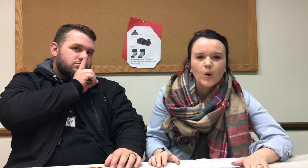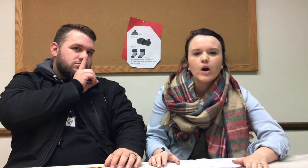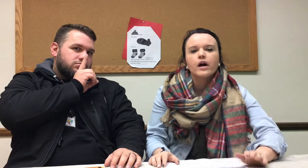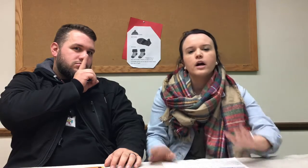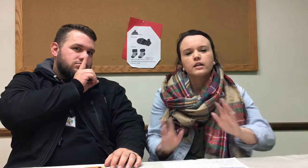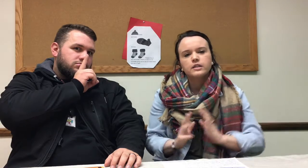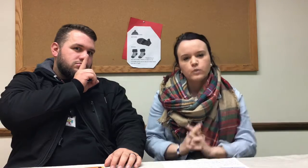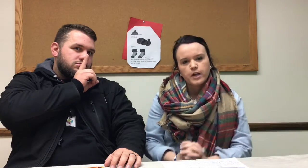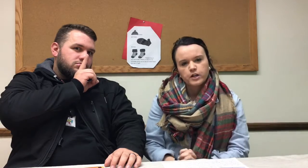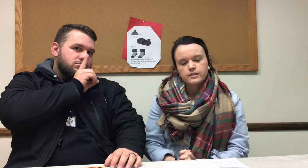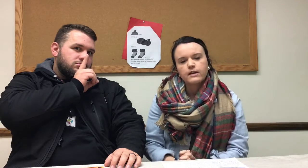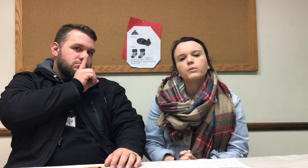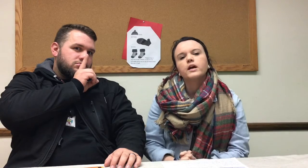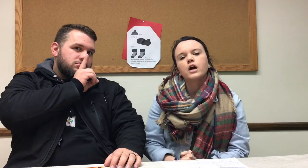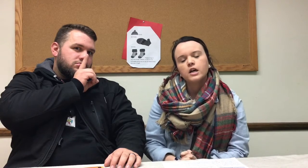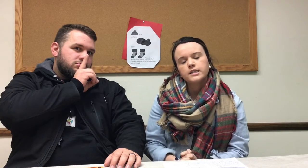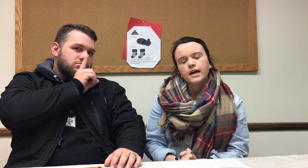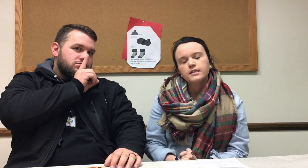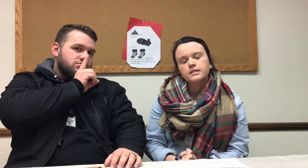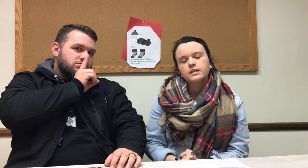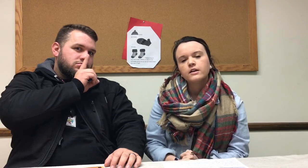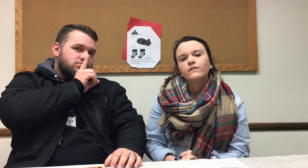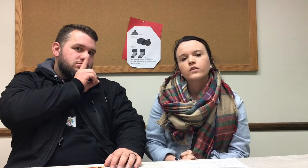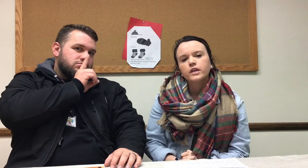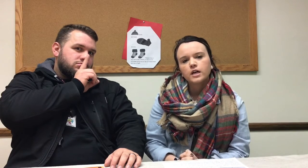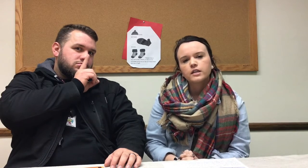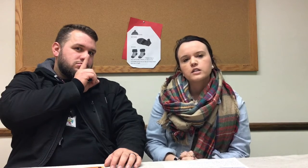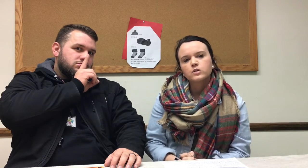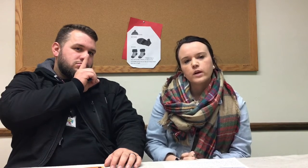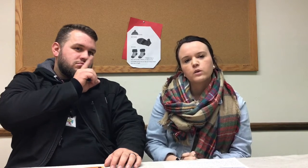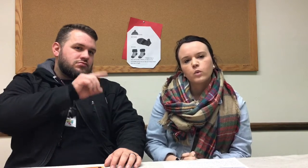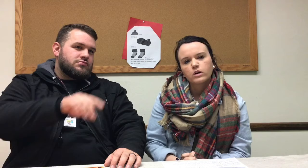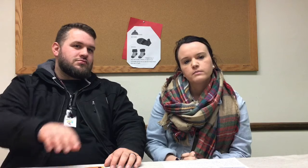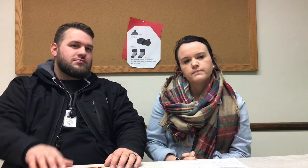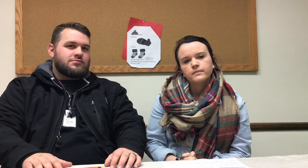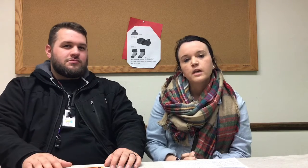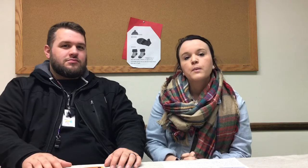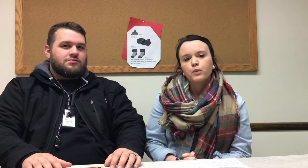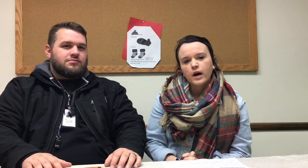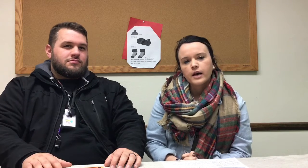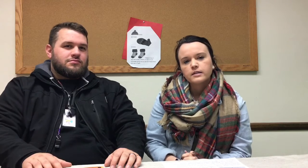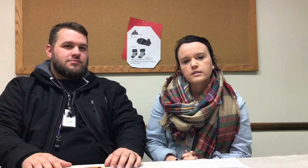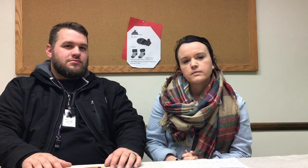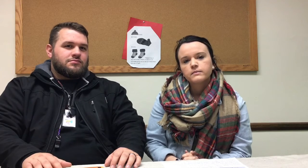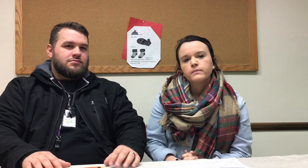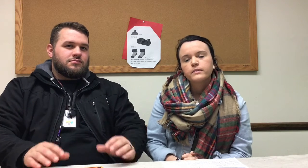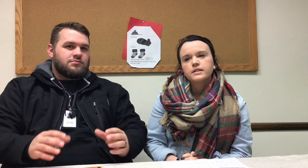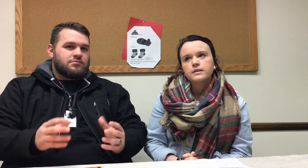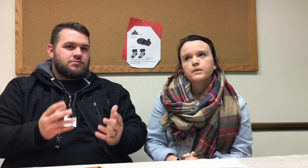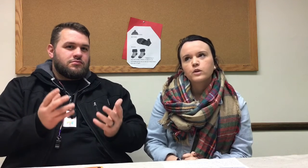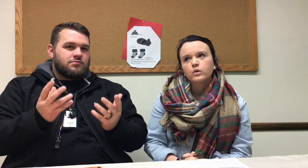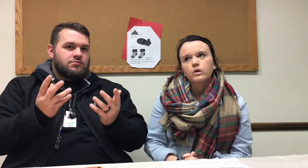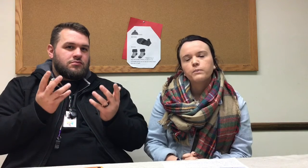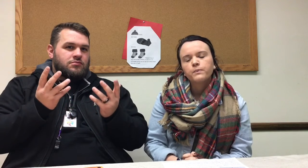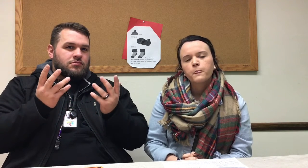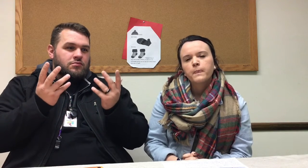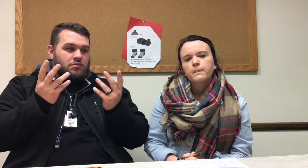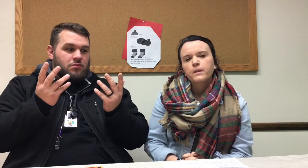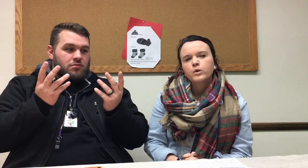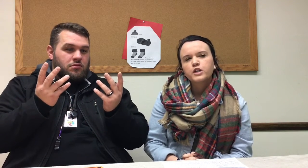or ugly sweaters. There'll be a contest for the ugliest sweater worn. Prize is something cool, which I